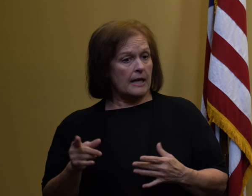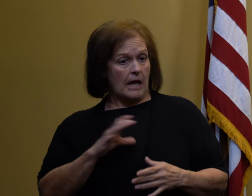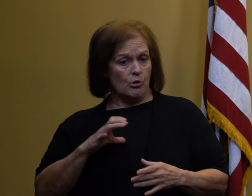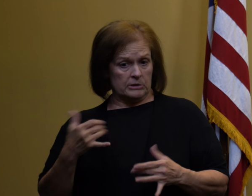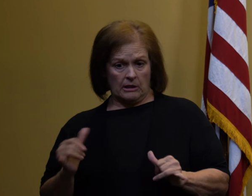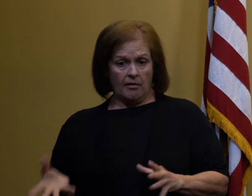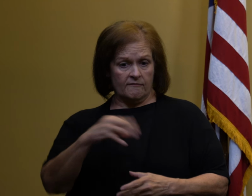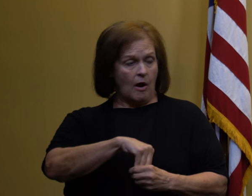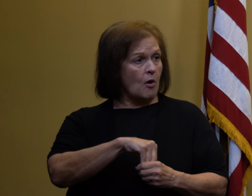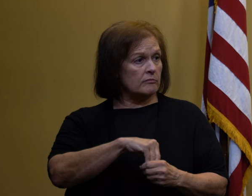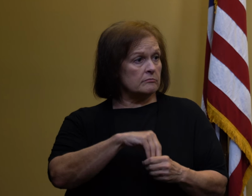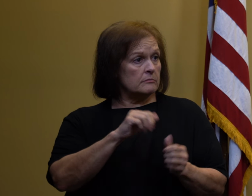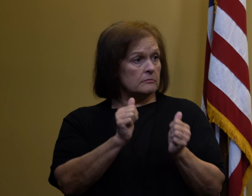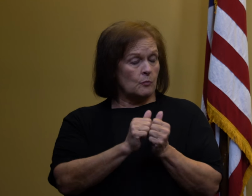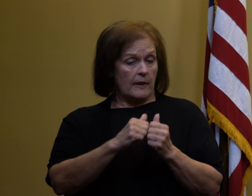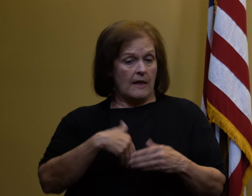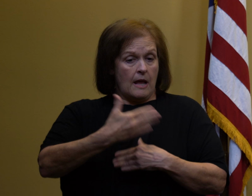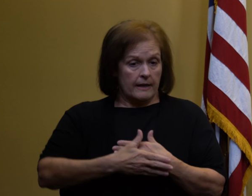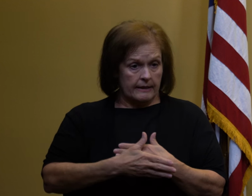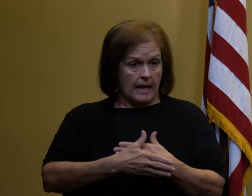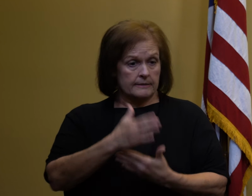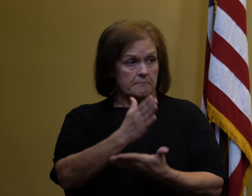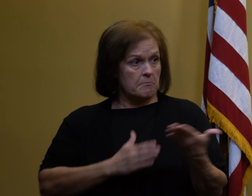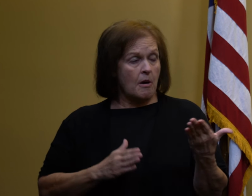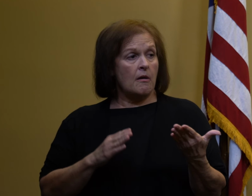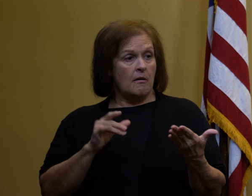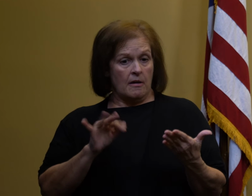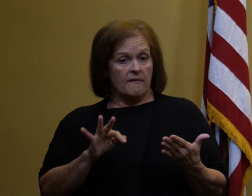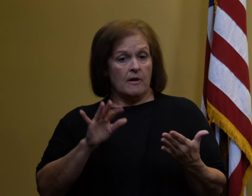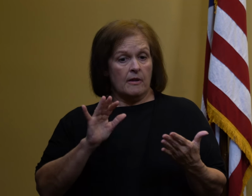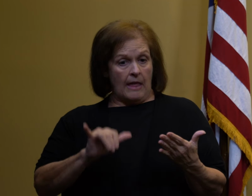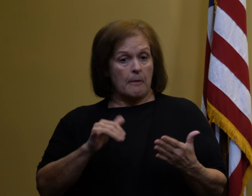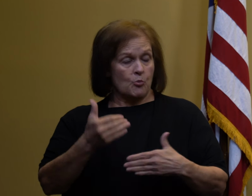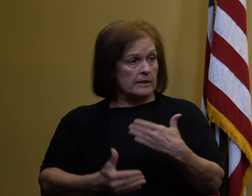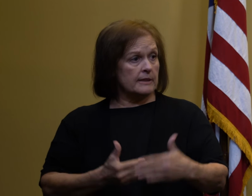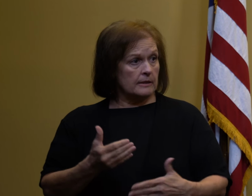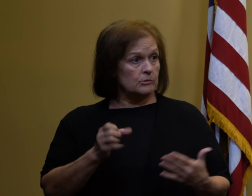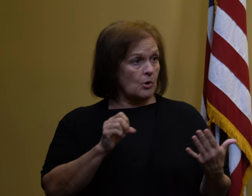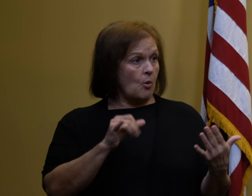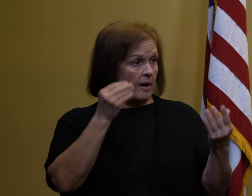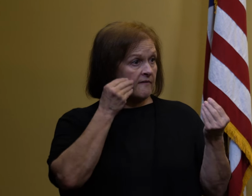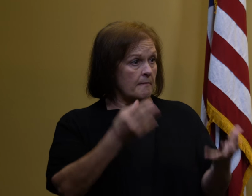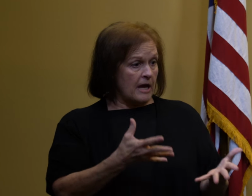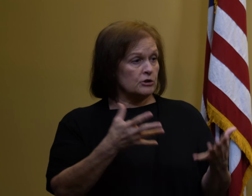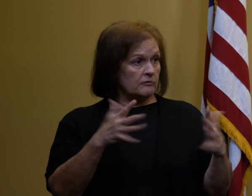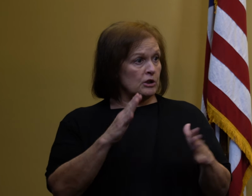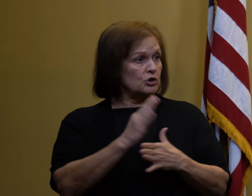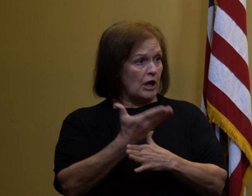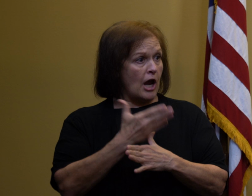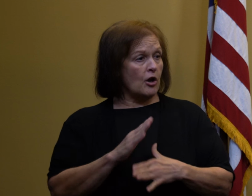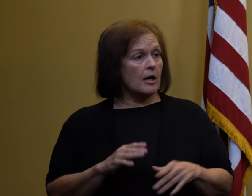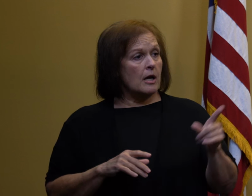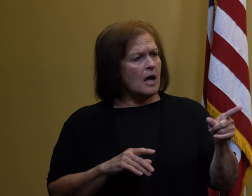the next step, or the next phase, I would say, of the process. And so, yes, information was shared.